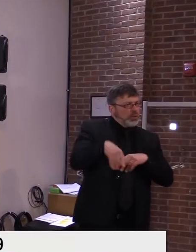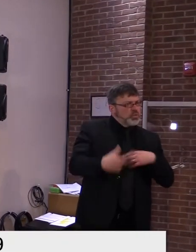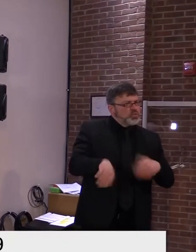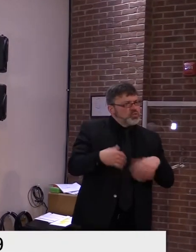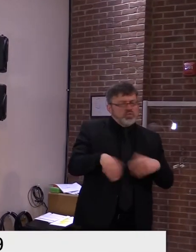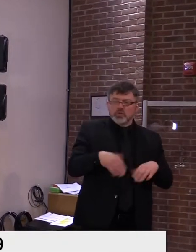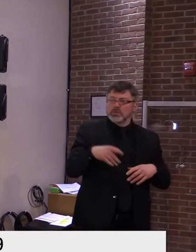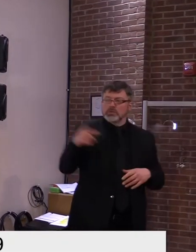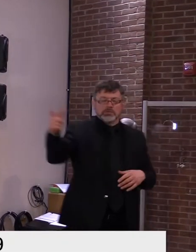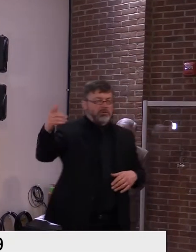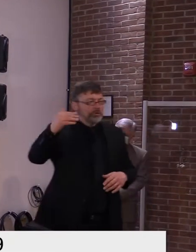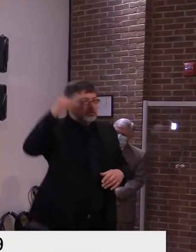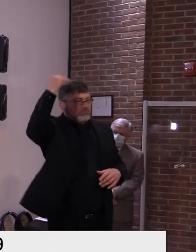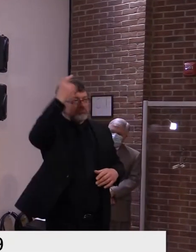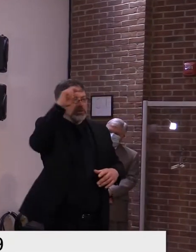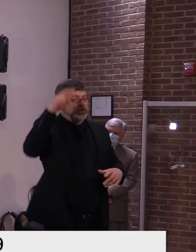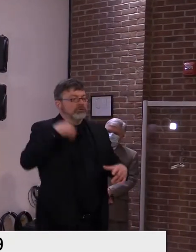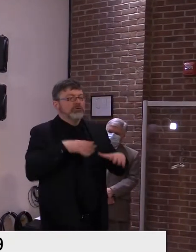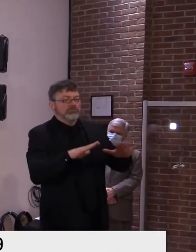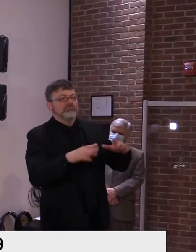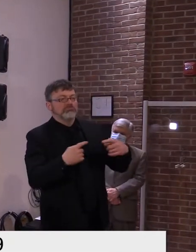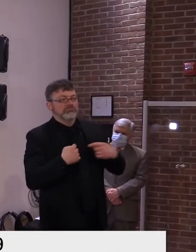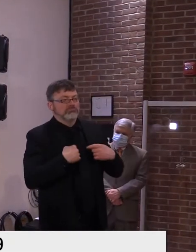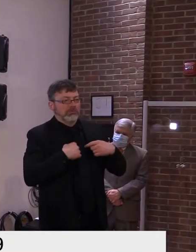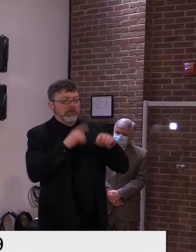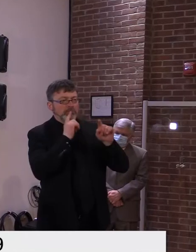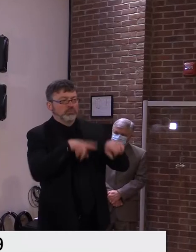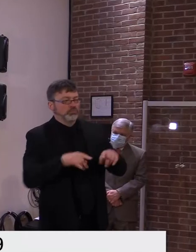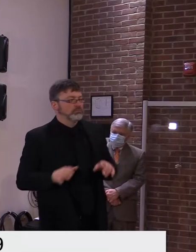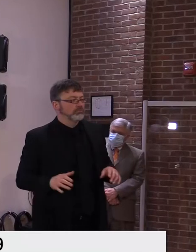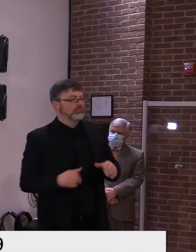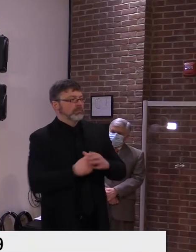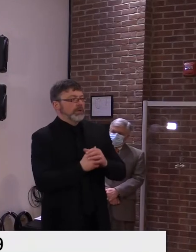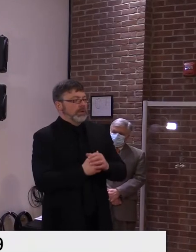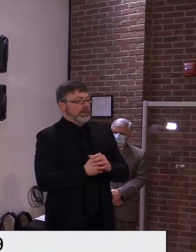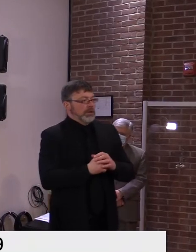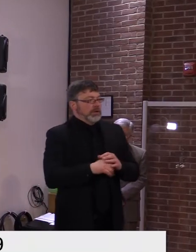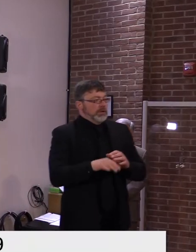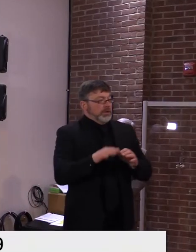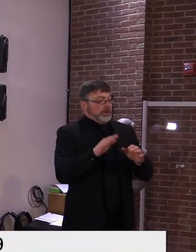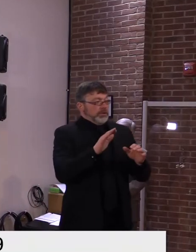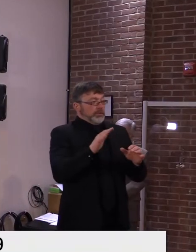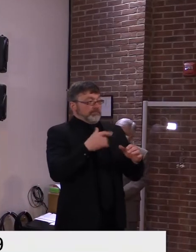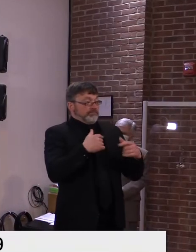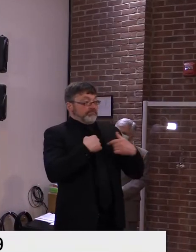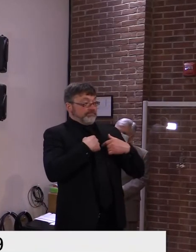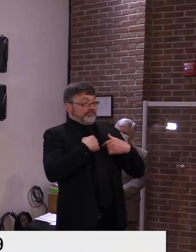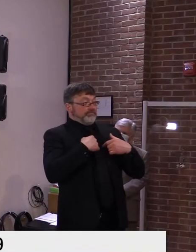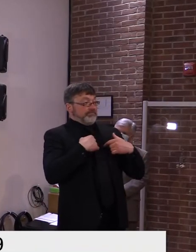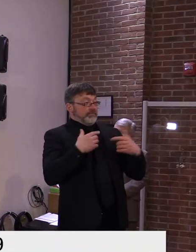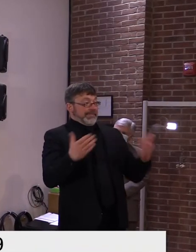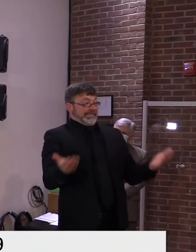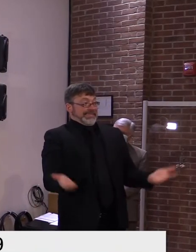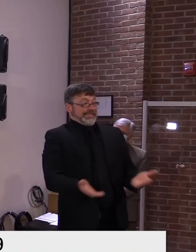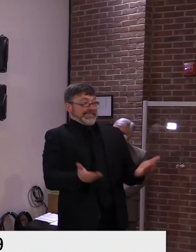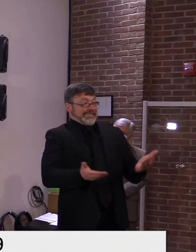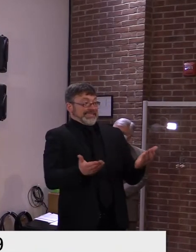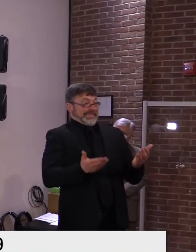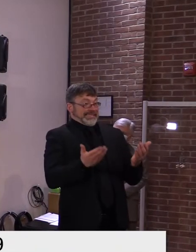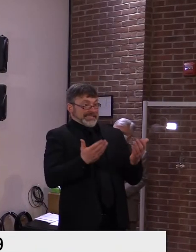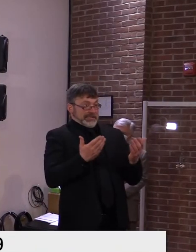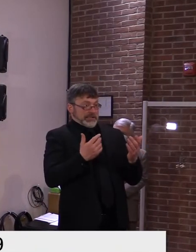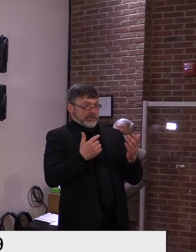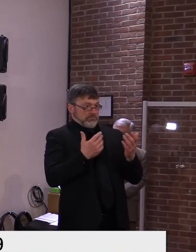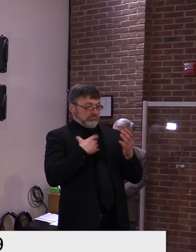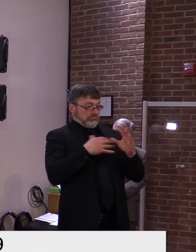Yes, I've actually had the chance at this very press conference to comment on that previously. Just